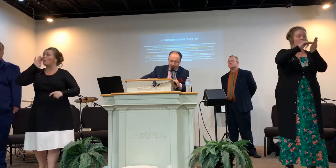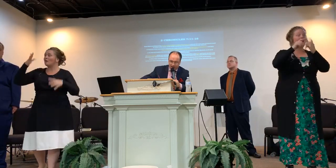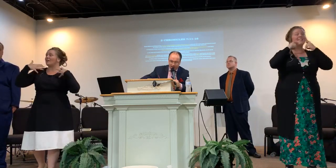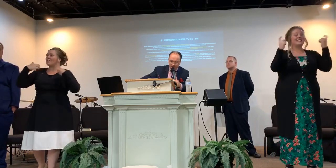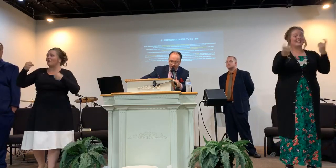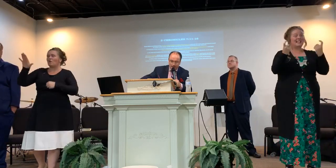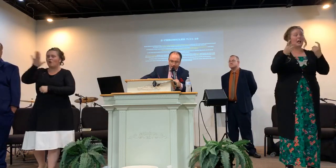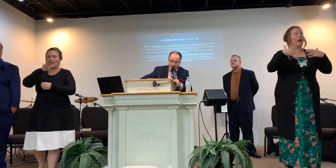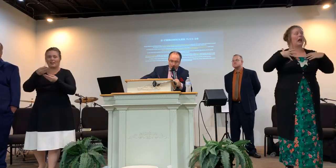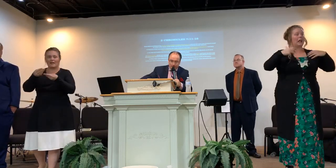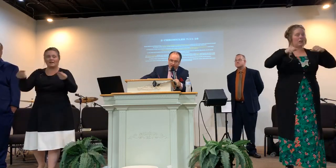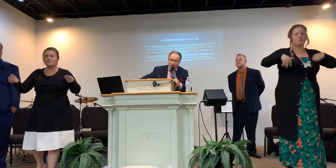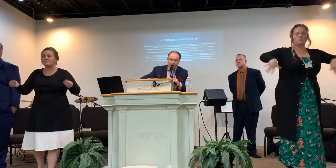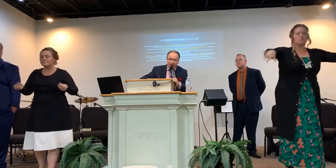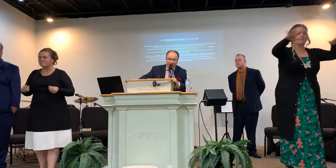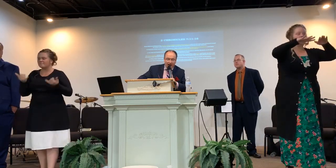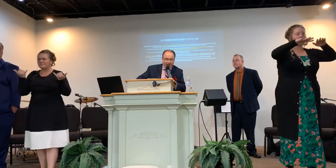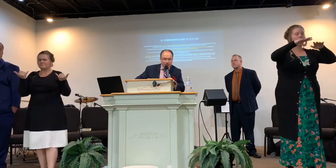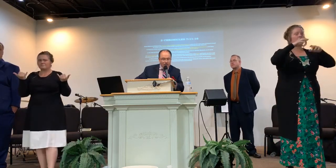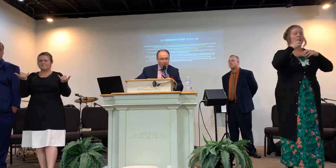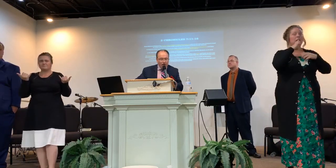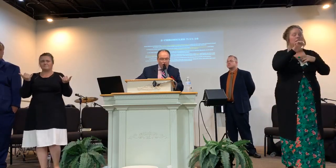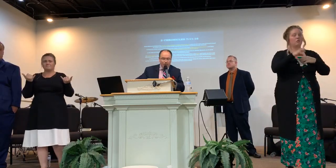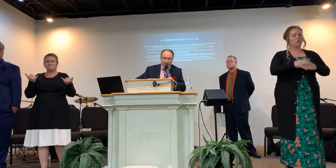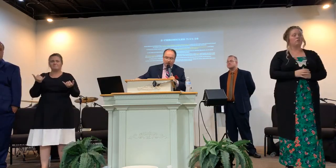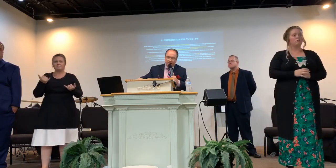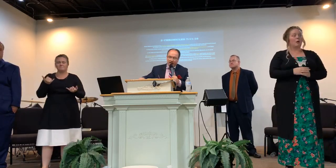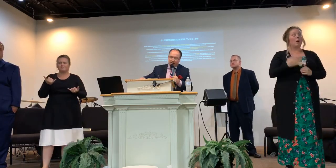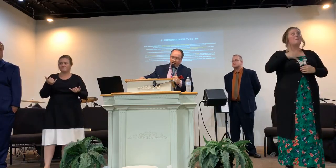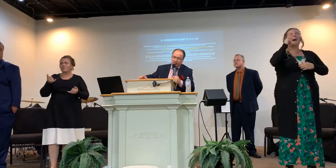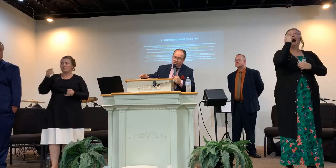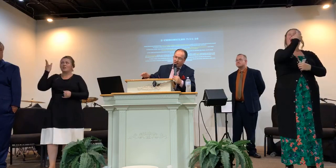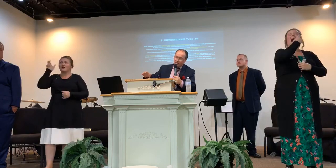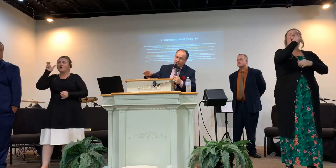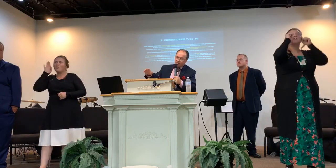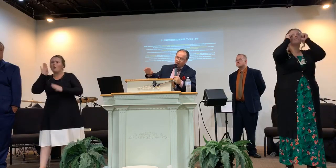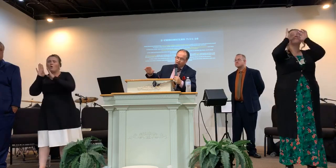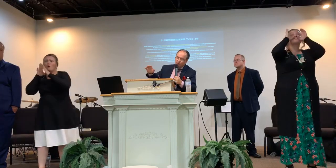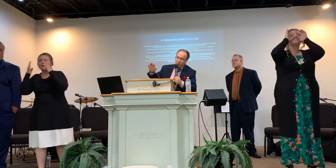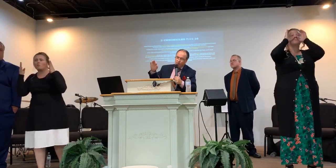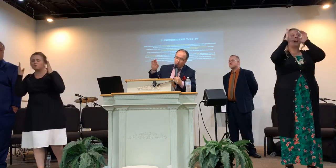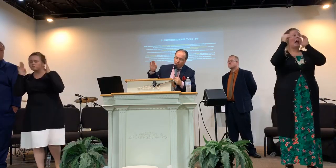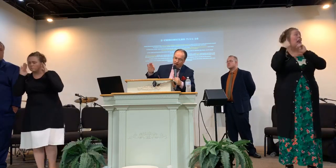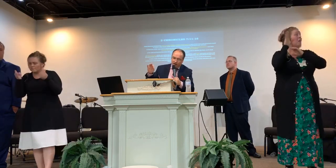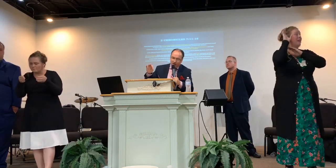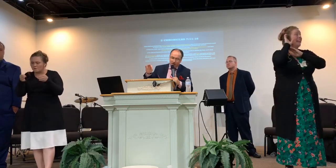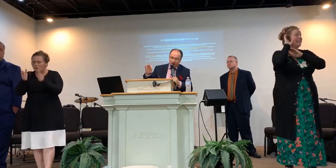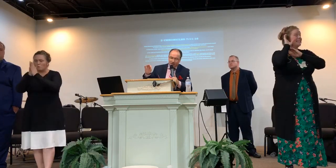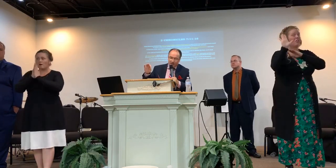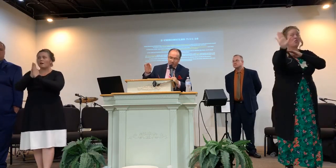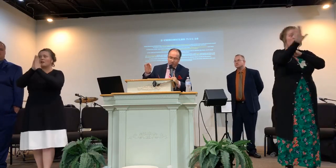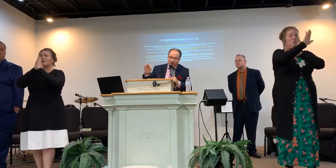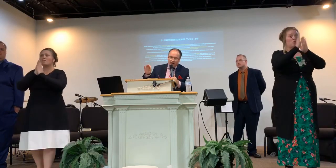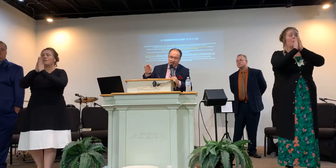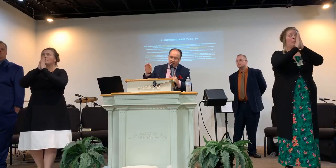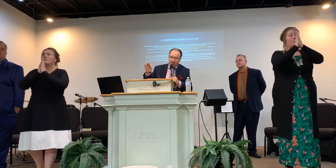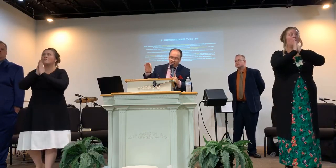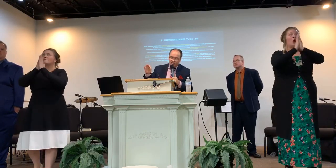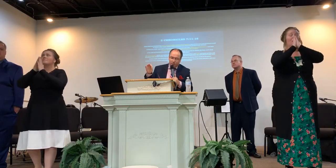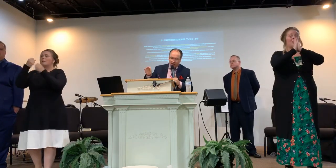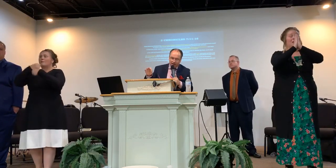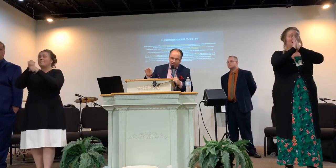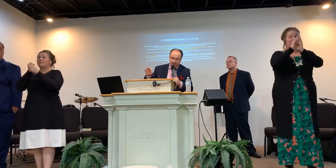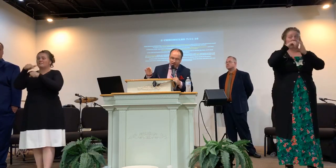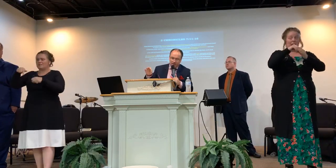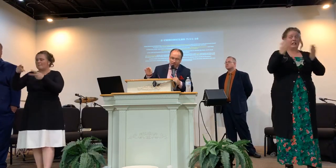their land. Now mine eyes shall be open, and my ears attent to the prayer that is made in